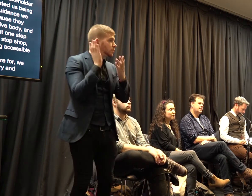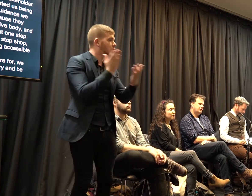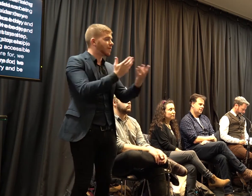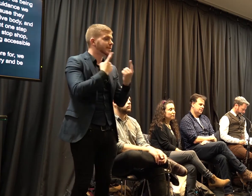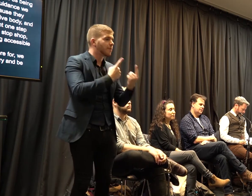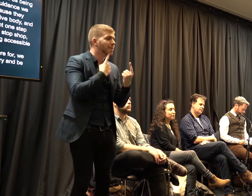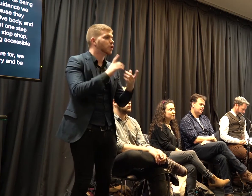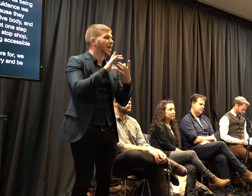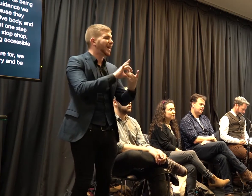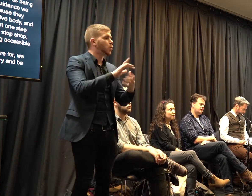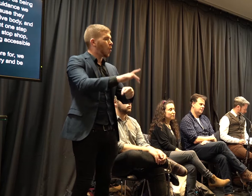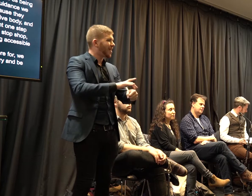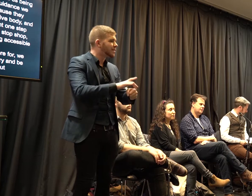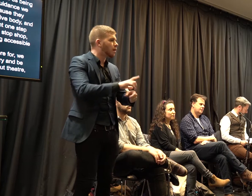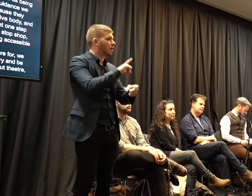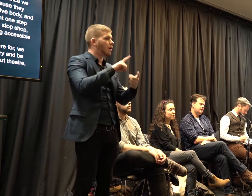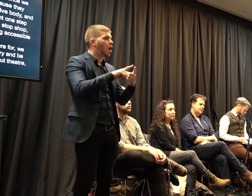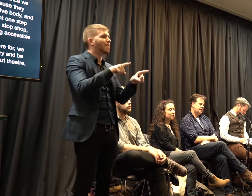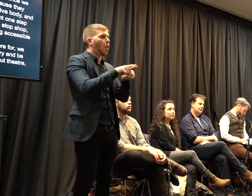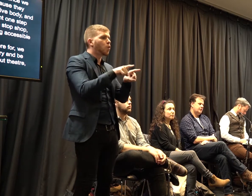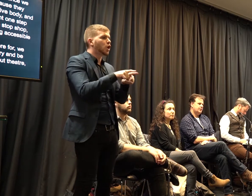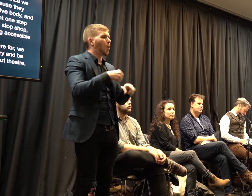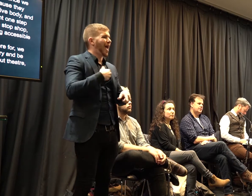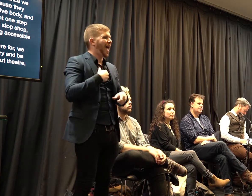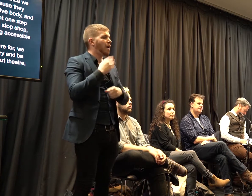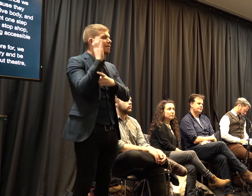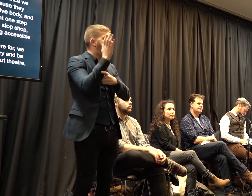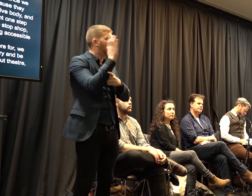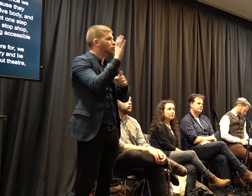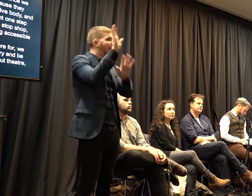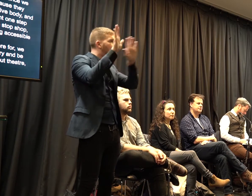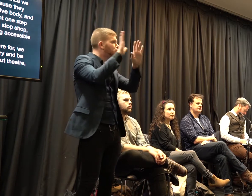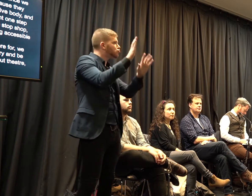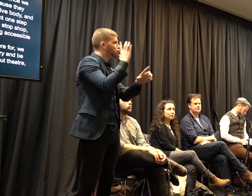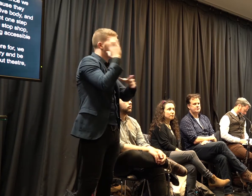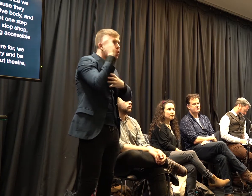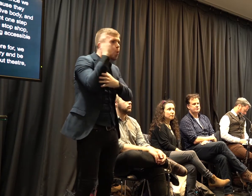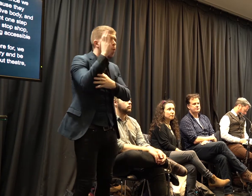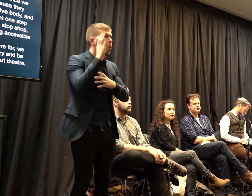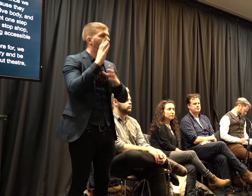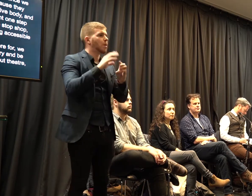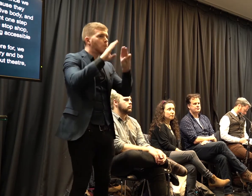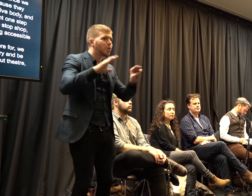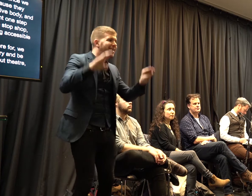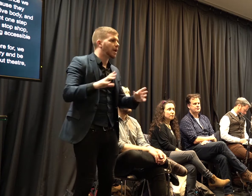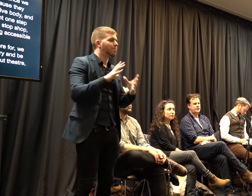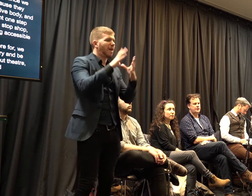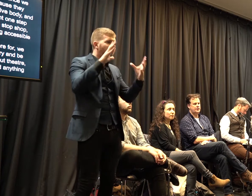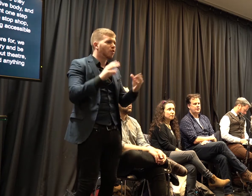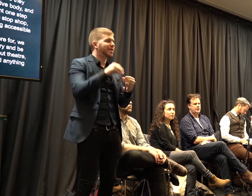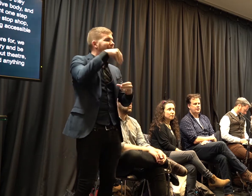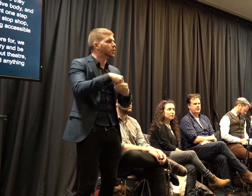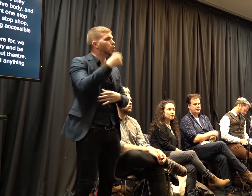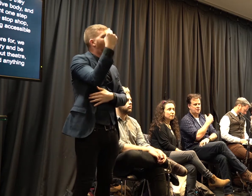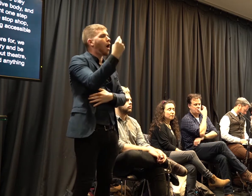information about theatre, but also art gallery talks, museum tours, and anything else in the arts. So this is what